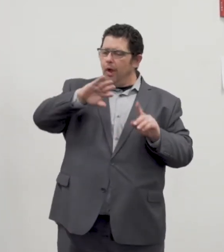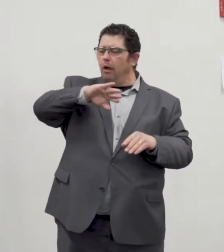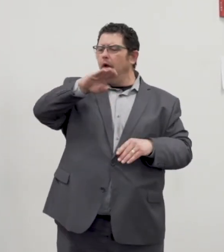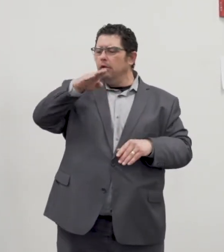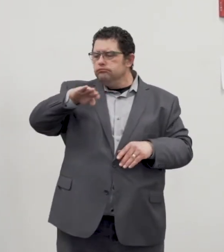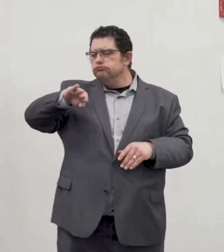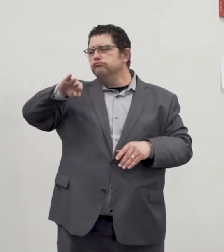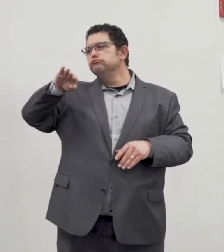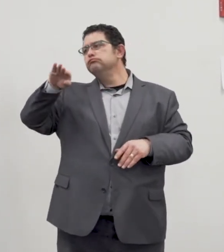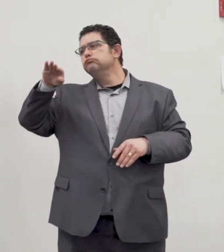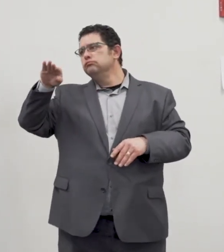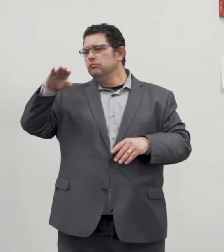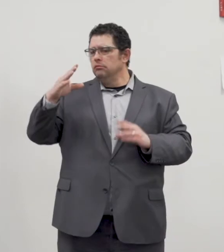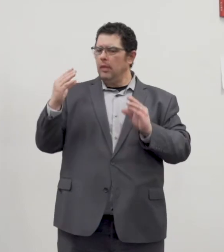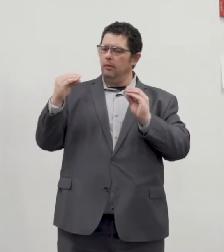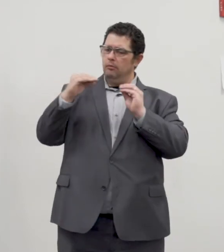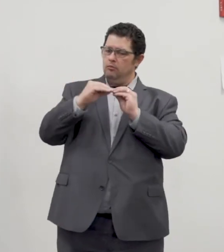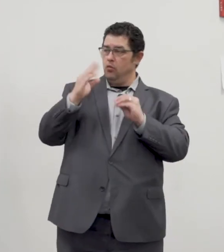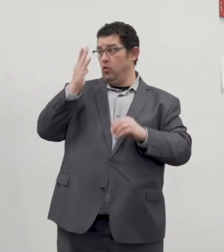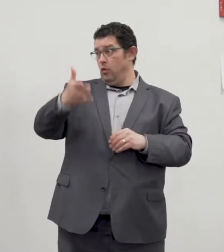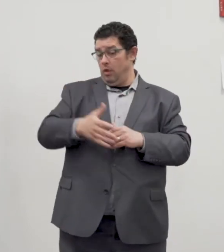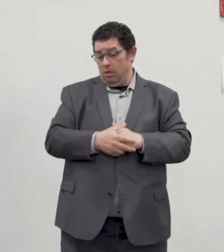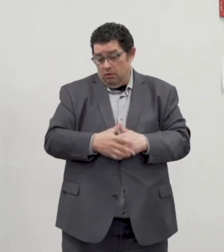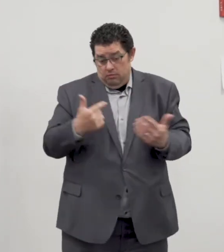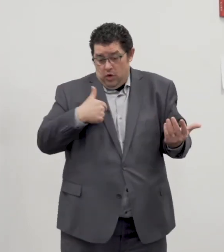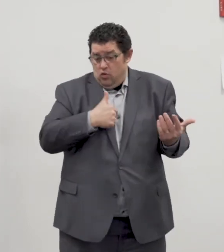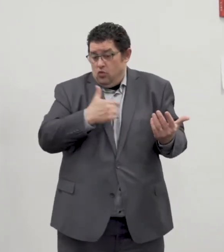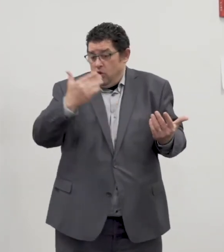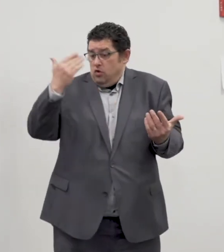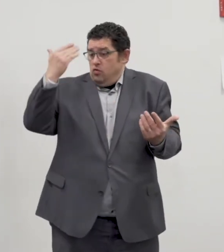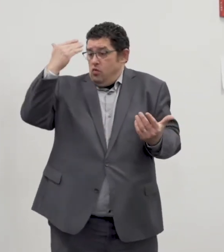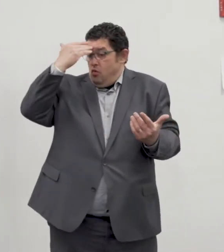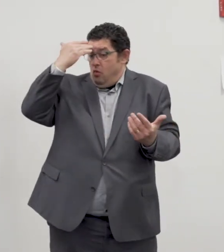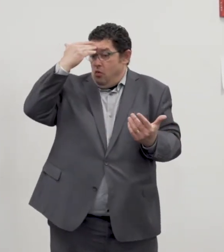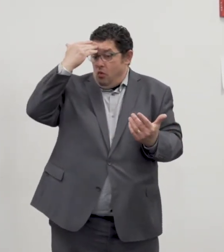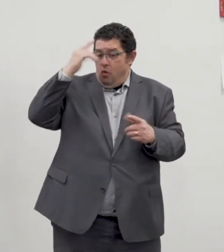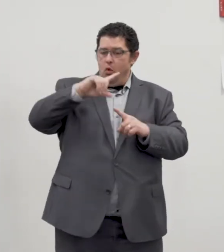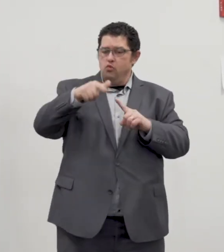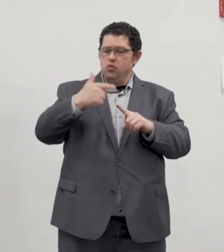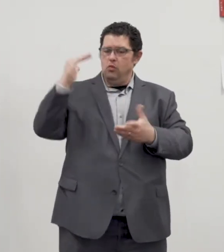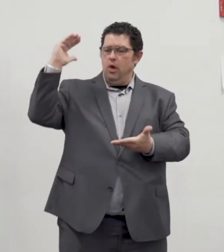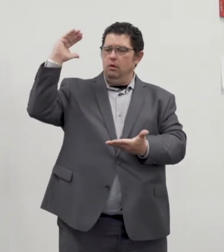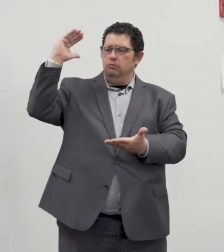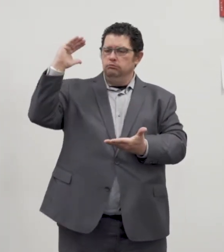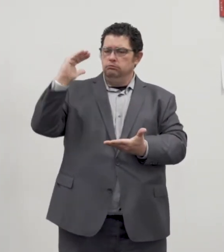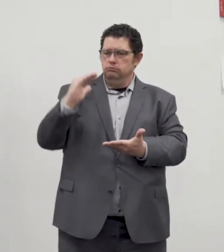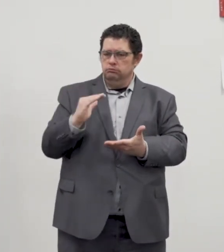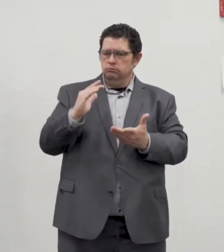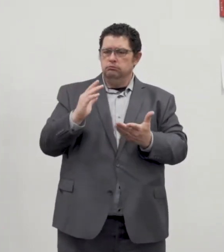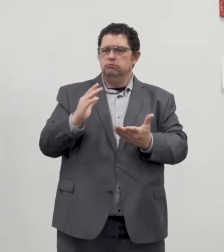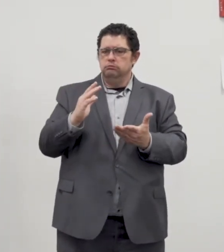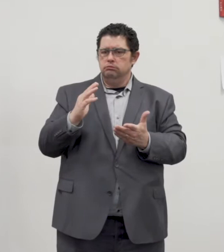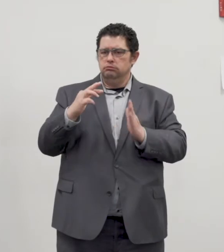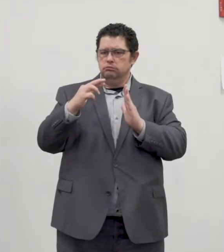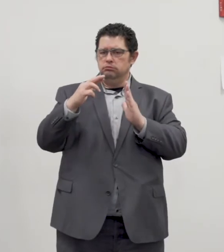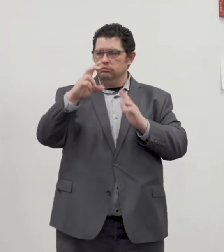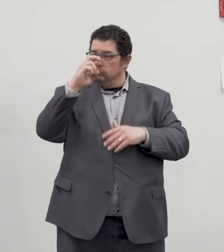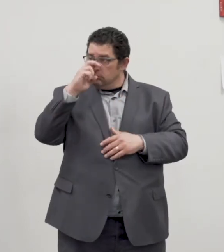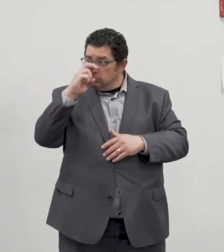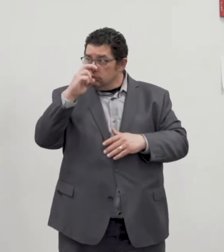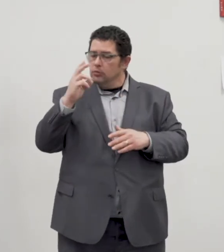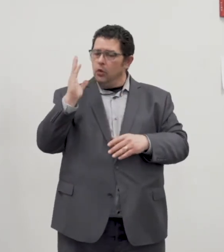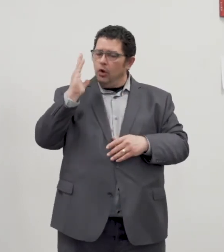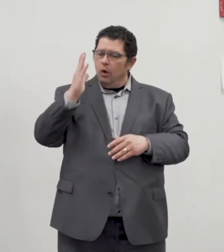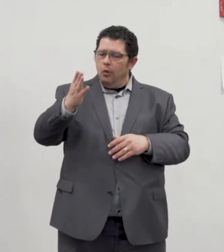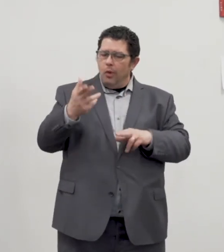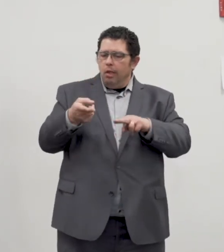quickly. But we know that when we ease our public health orders, we will see a trend upward,